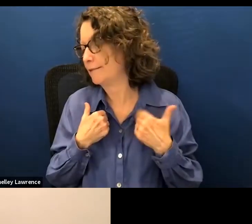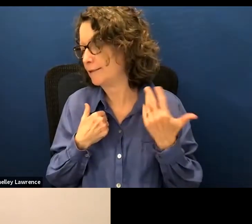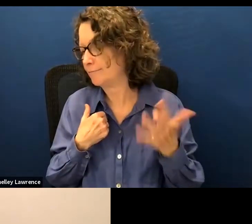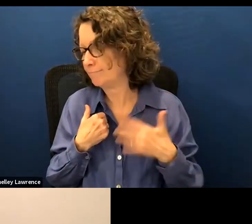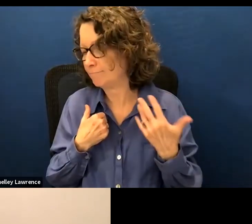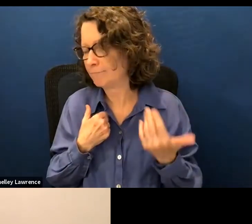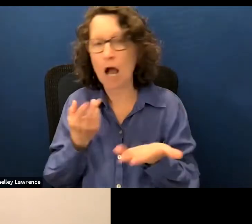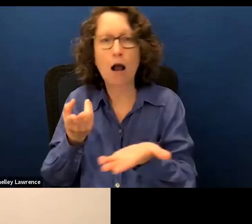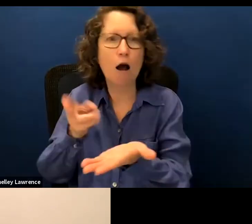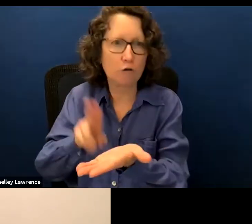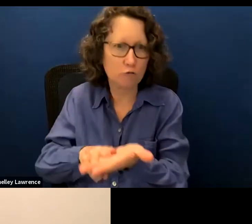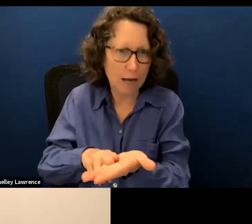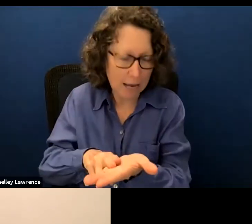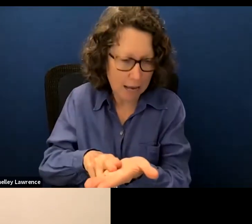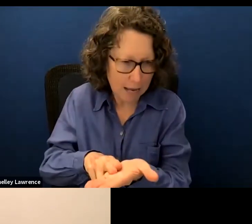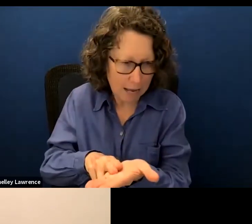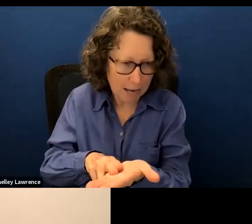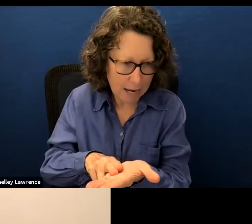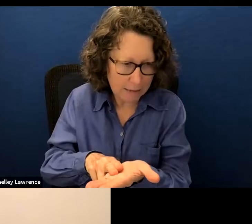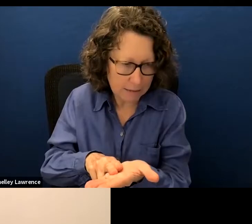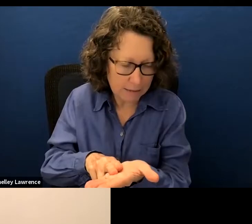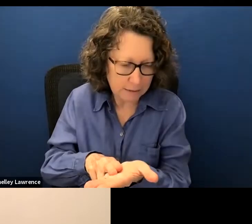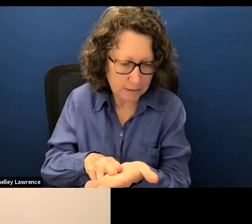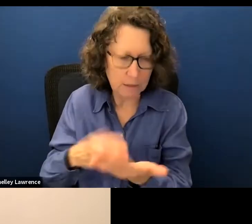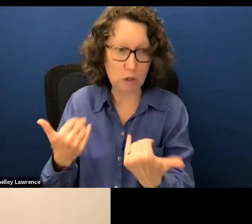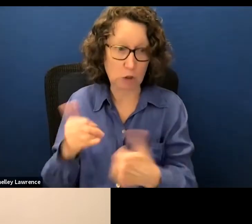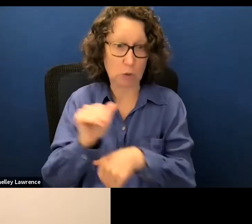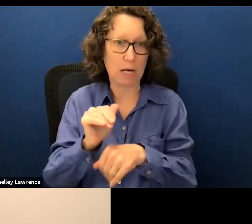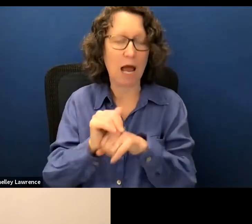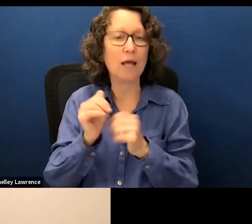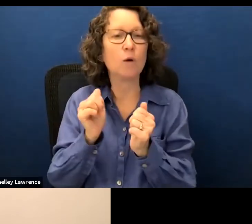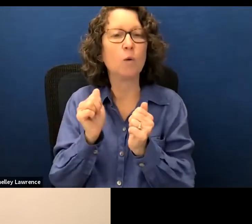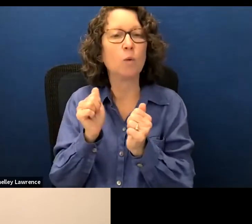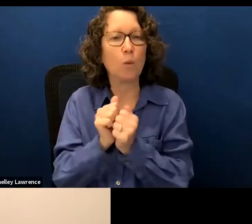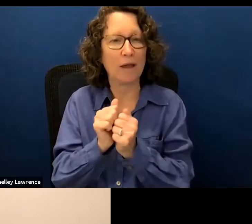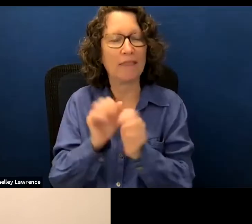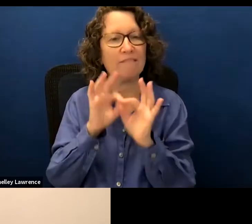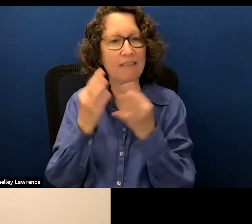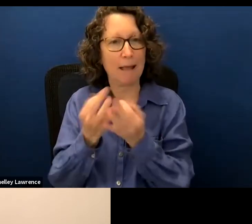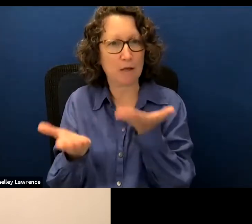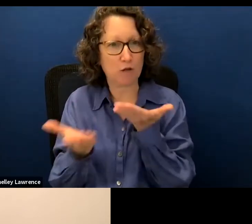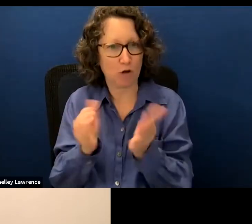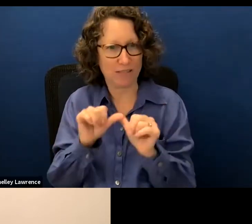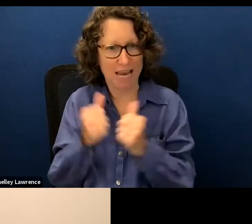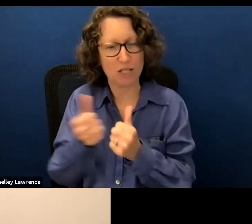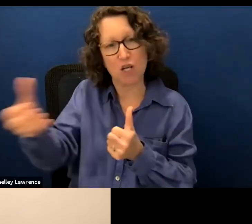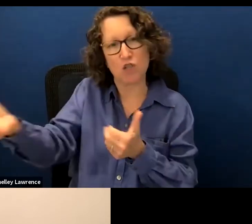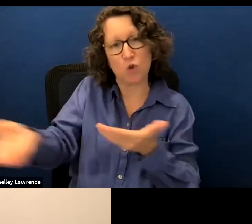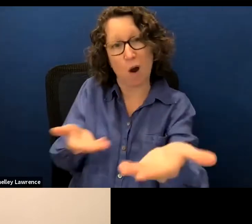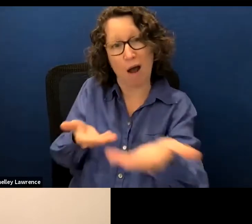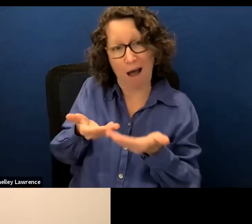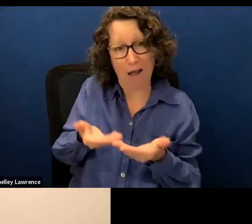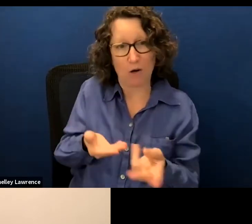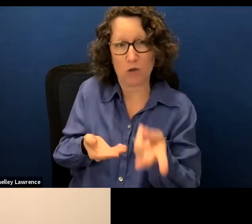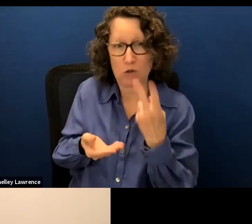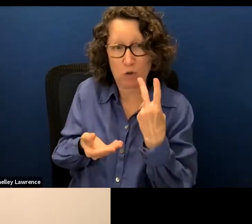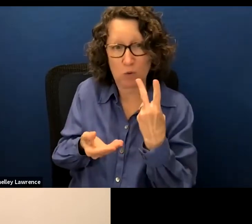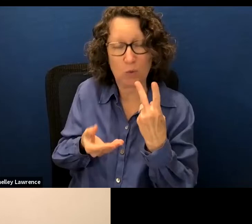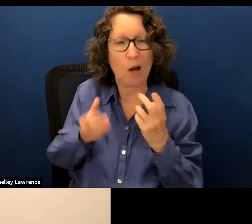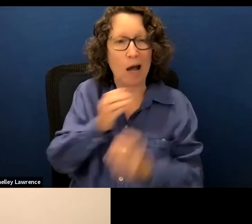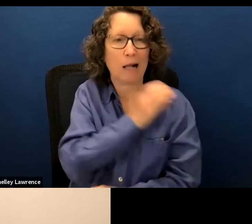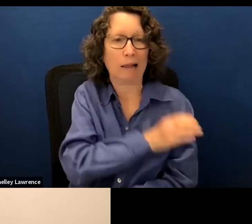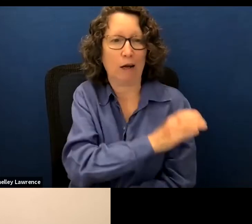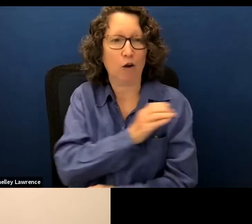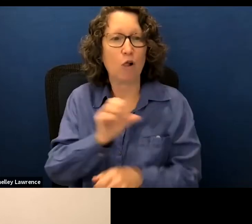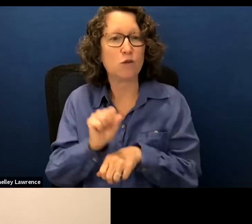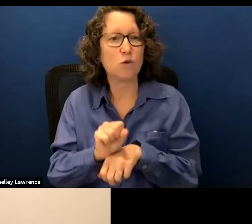a contract that is coming forward tonight with Family Service Agency to hire two clinical